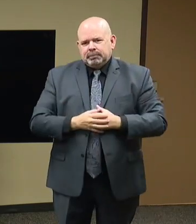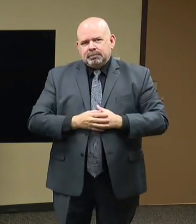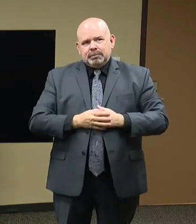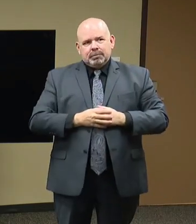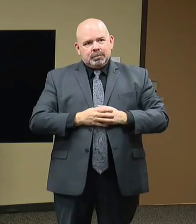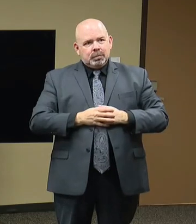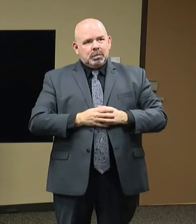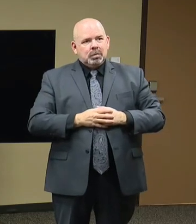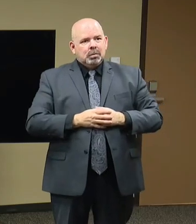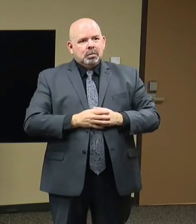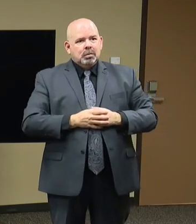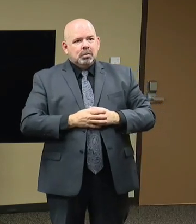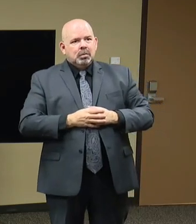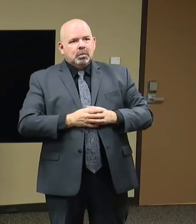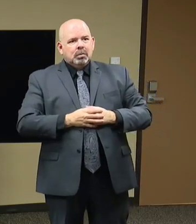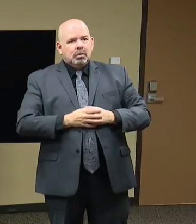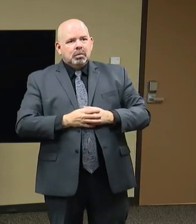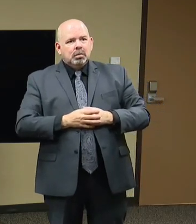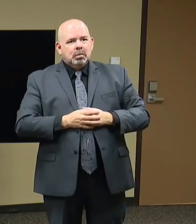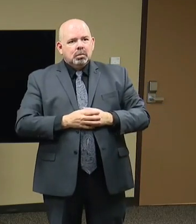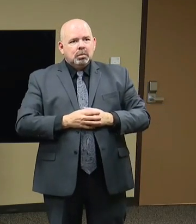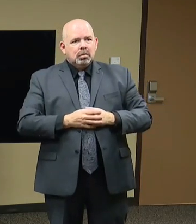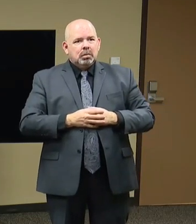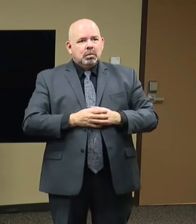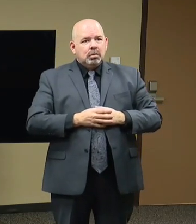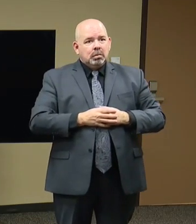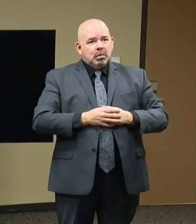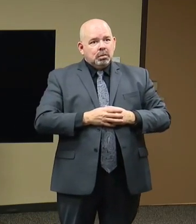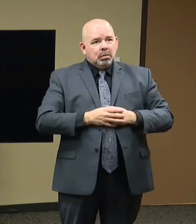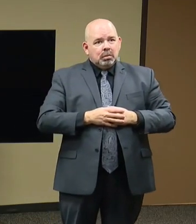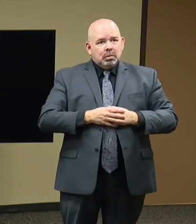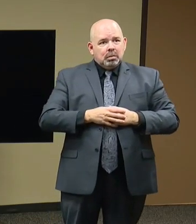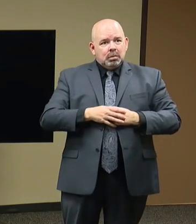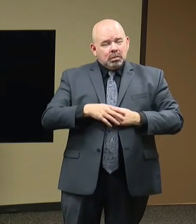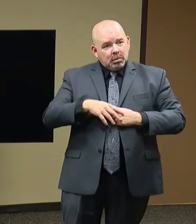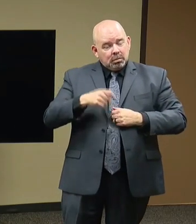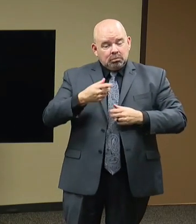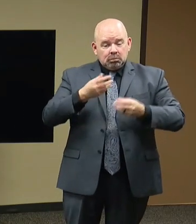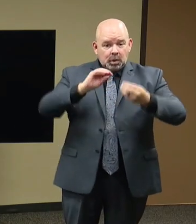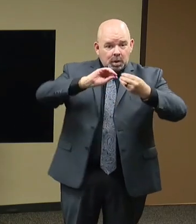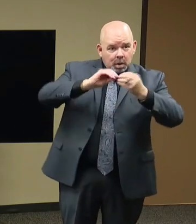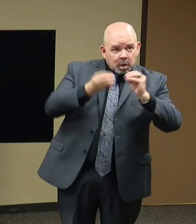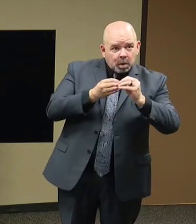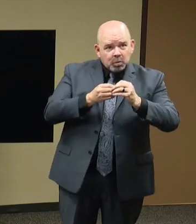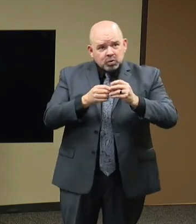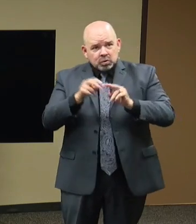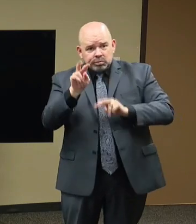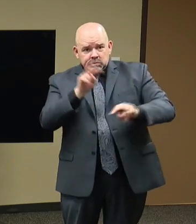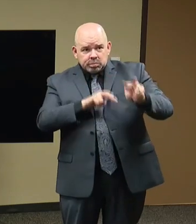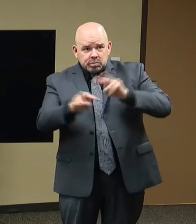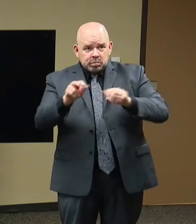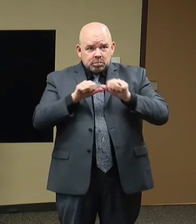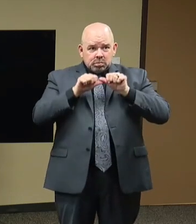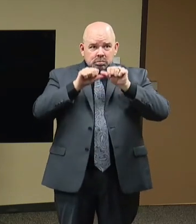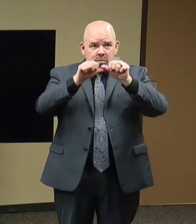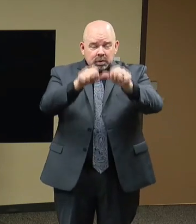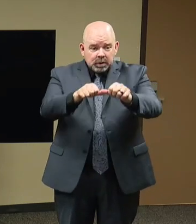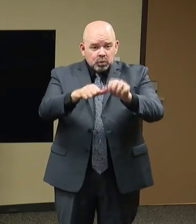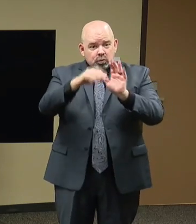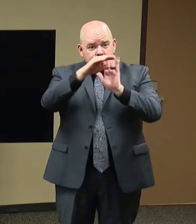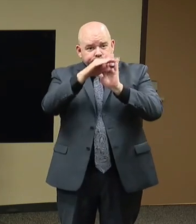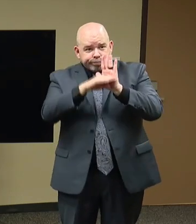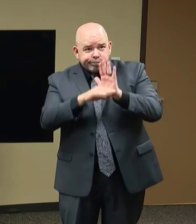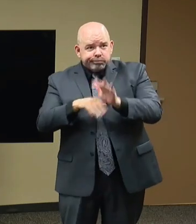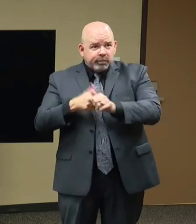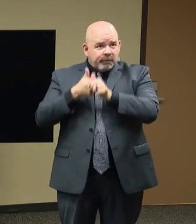precarious. The data are dependent on everyone continuing to do what we're currently doing, but that does allow some things